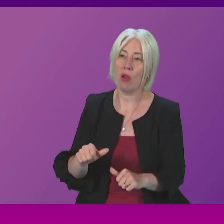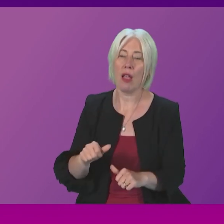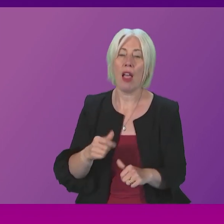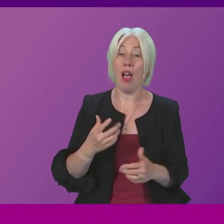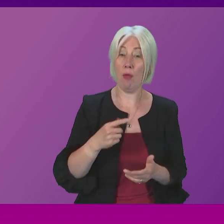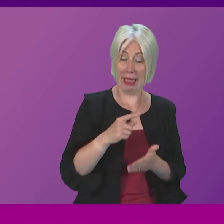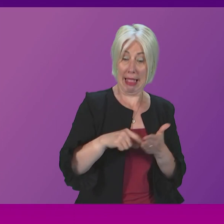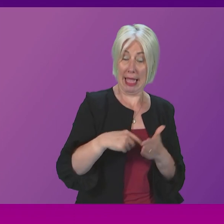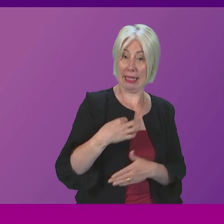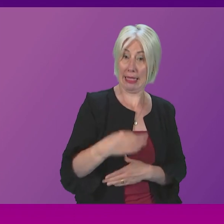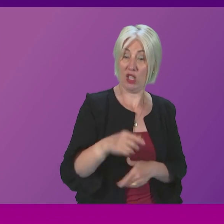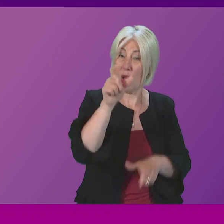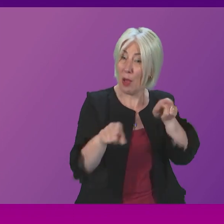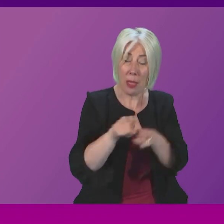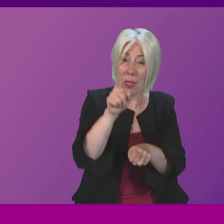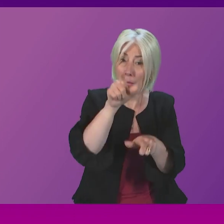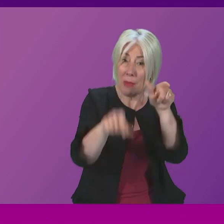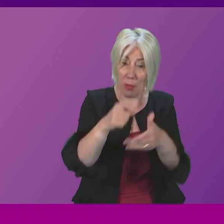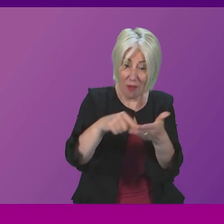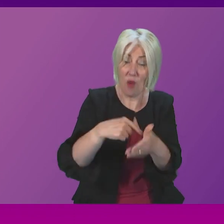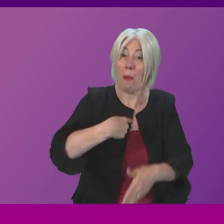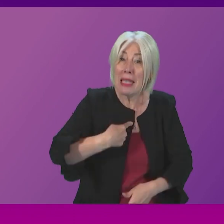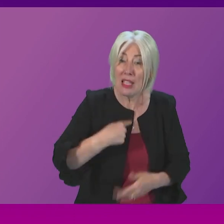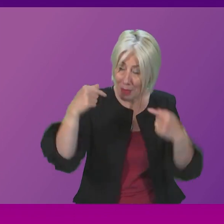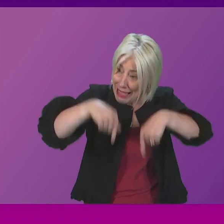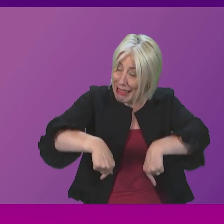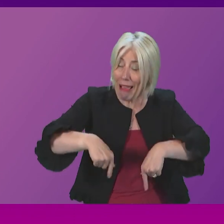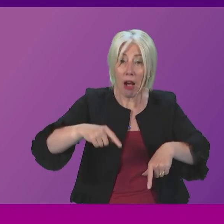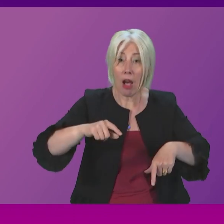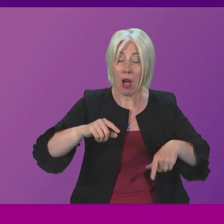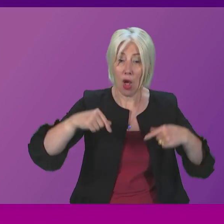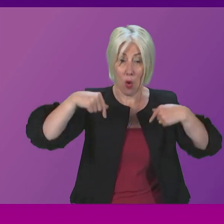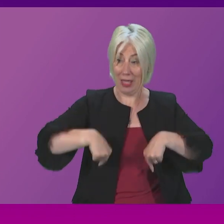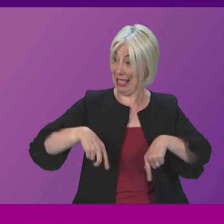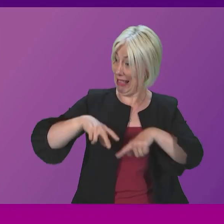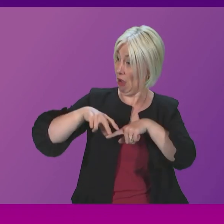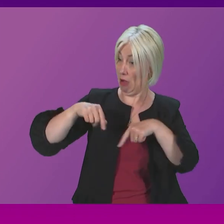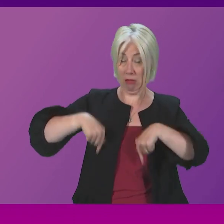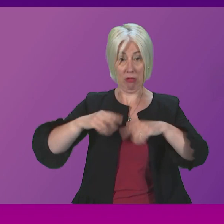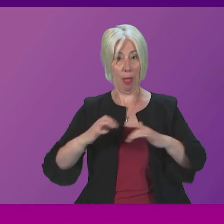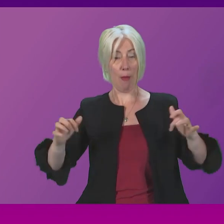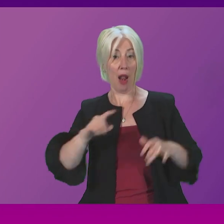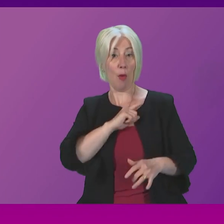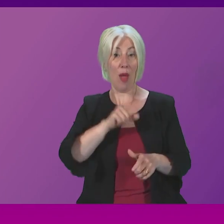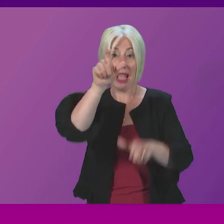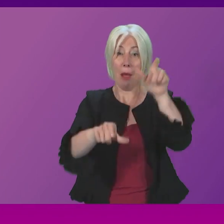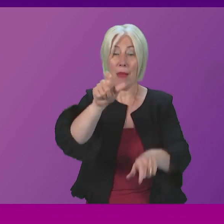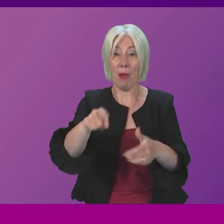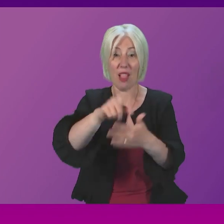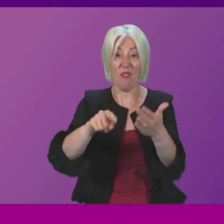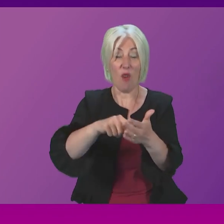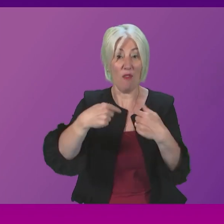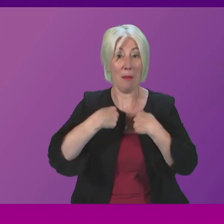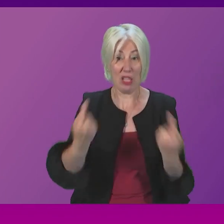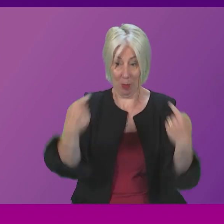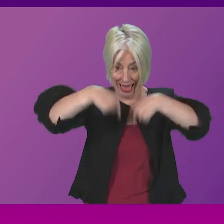elected representatives, the people who voted you in. You know, all of us are sitting in the seats we're sitting in because people voted us into those